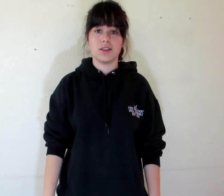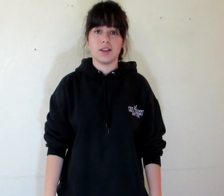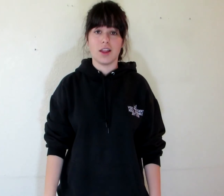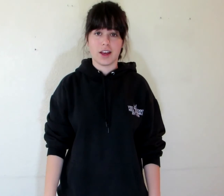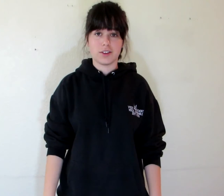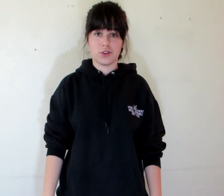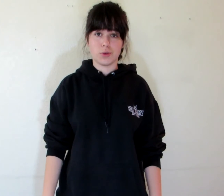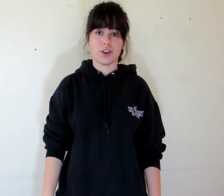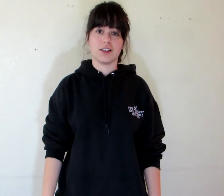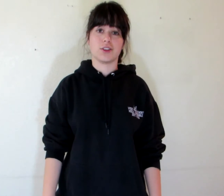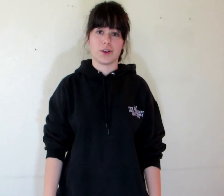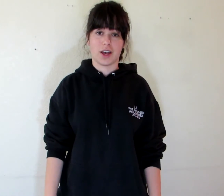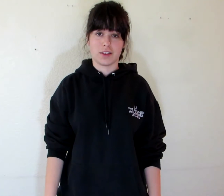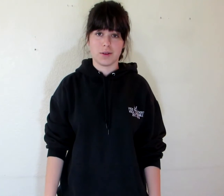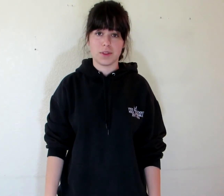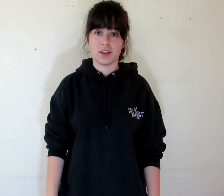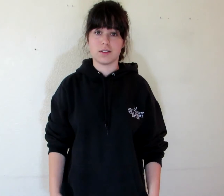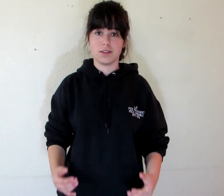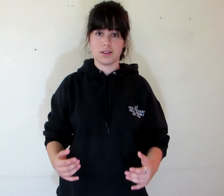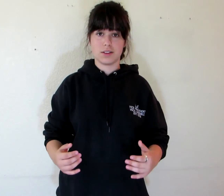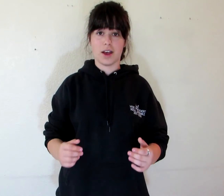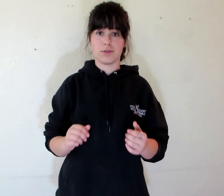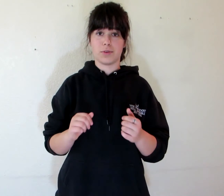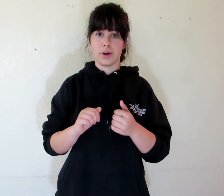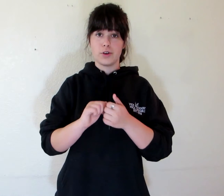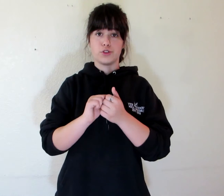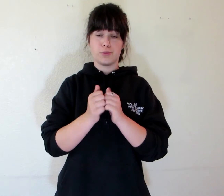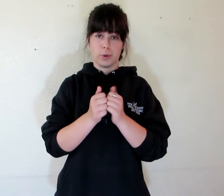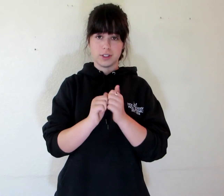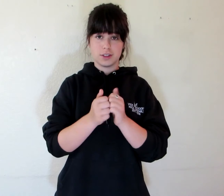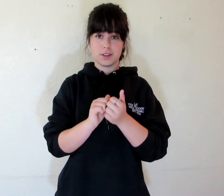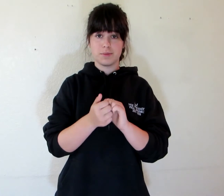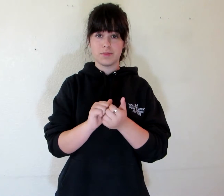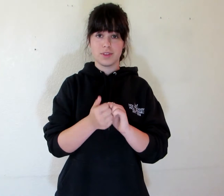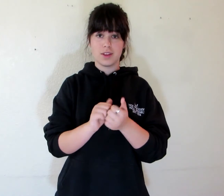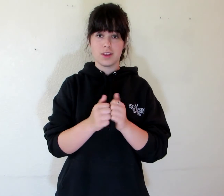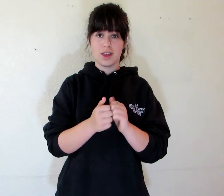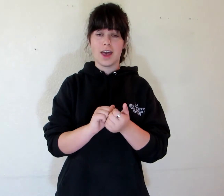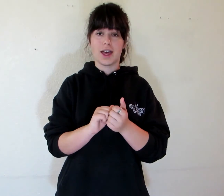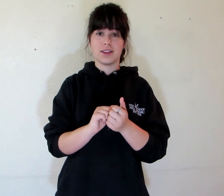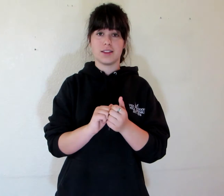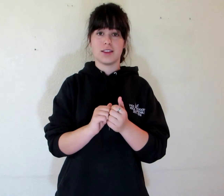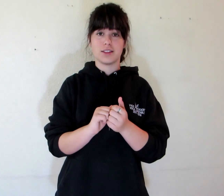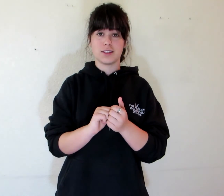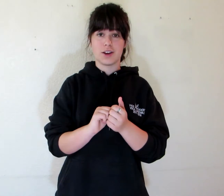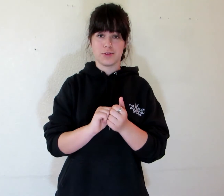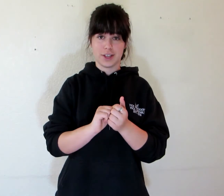The next 2 signs go together. The sign for sports and the sign for